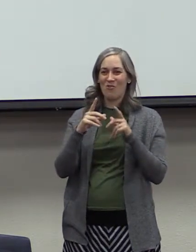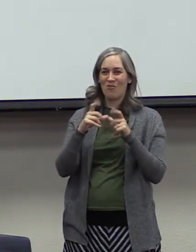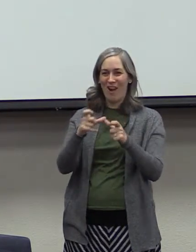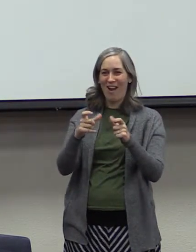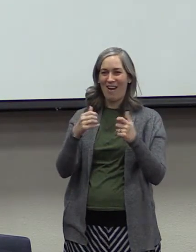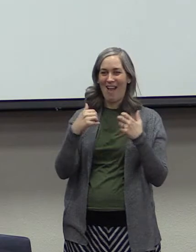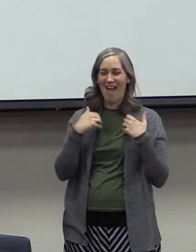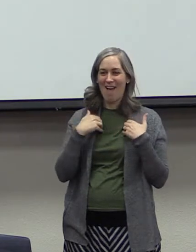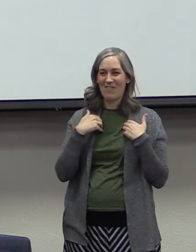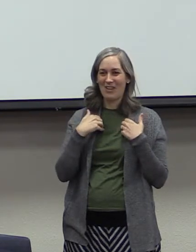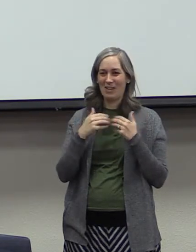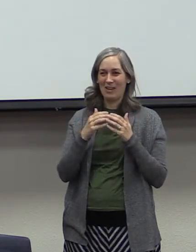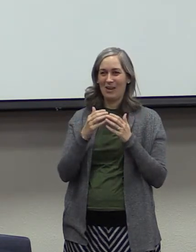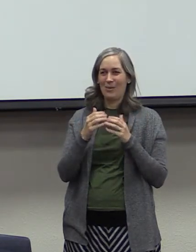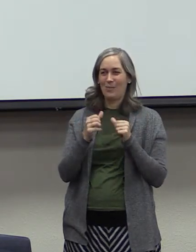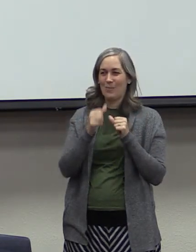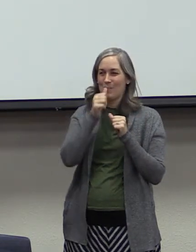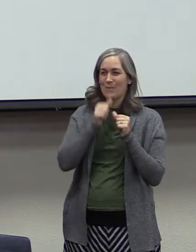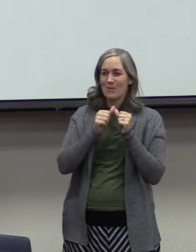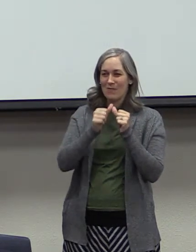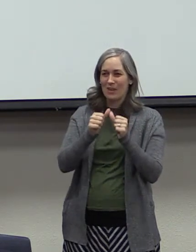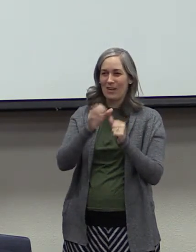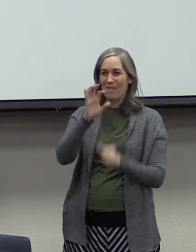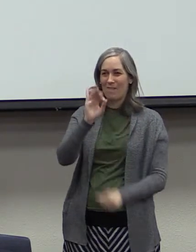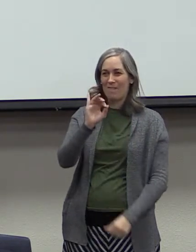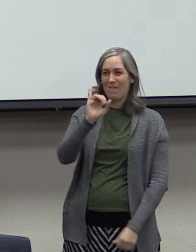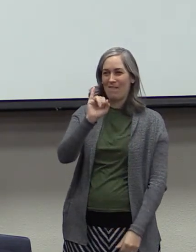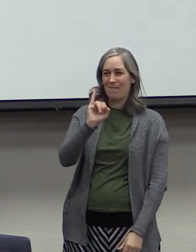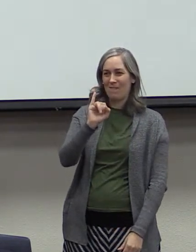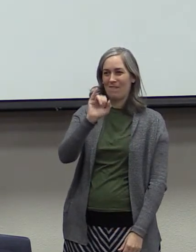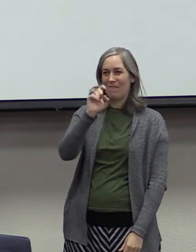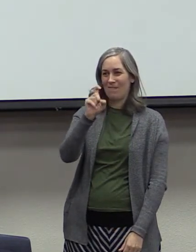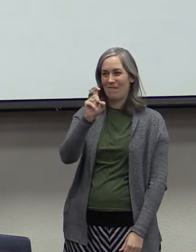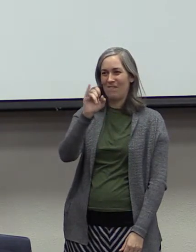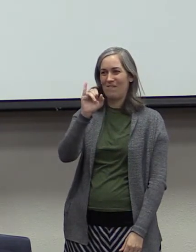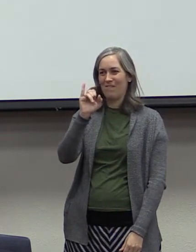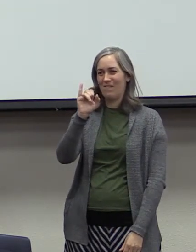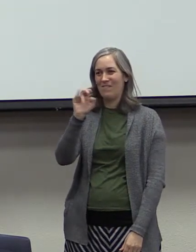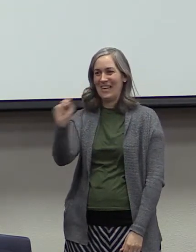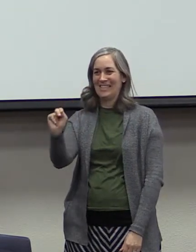That was a word we didn't use up in Colorado. But I understand the point.